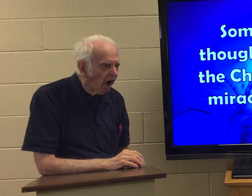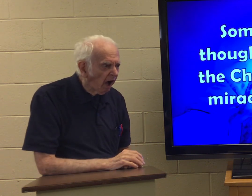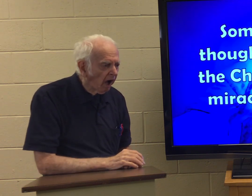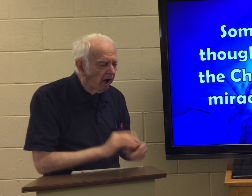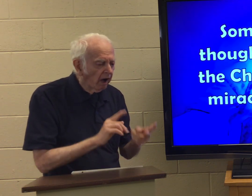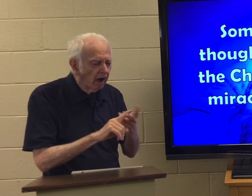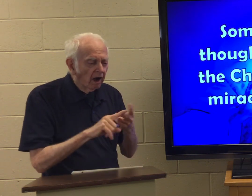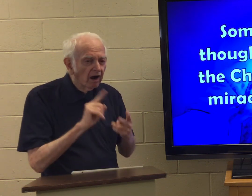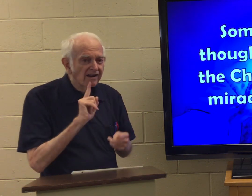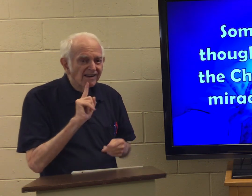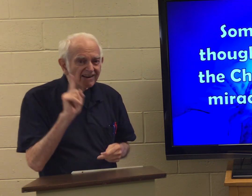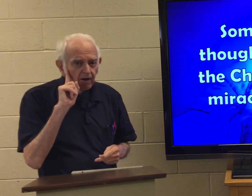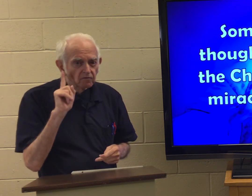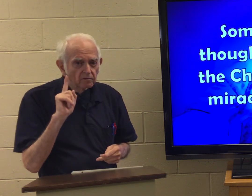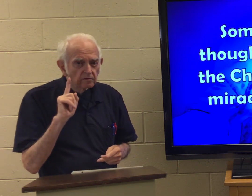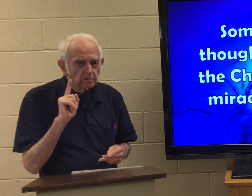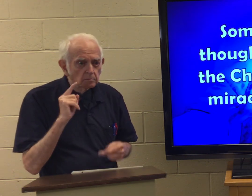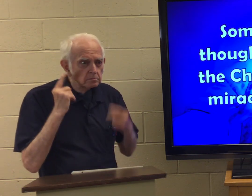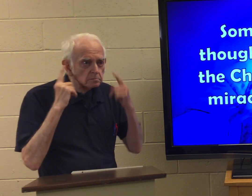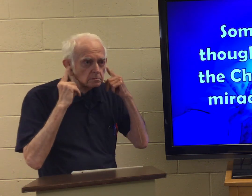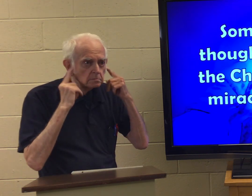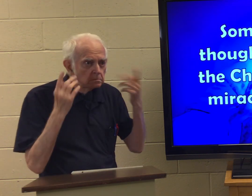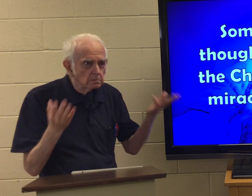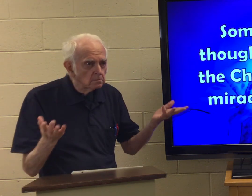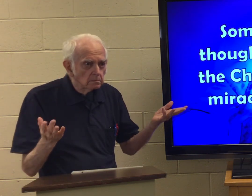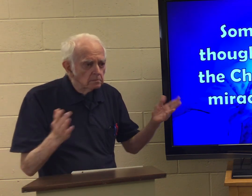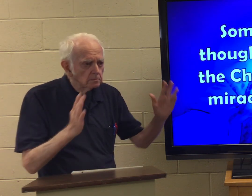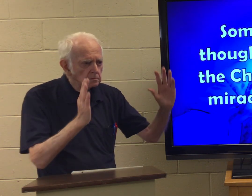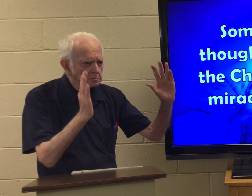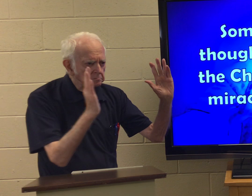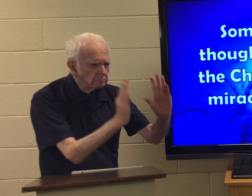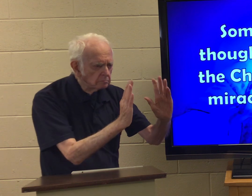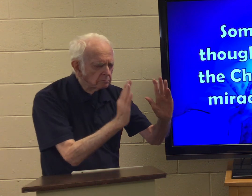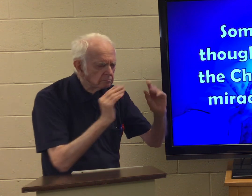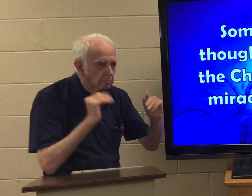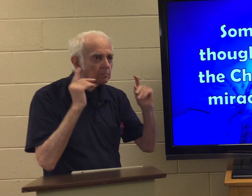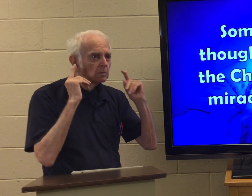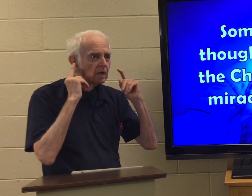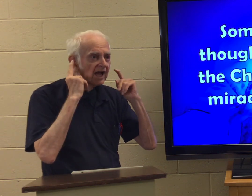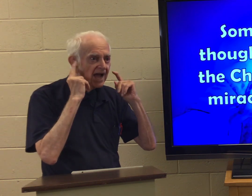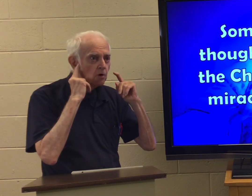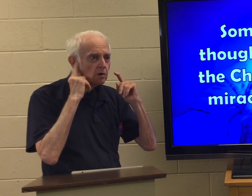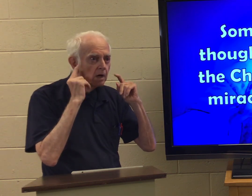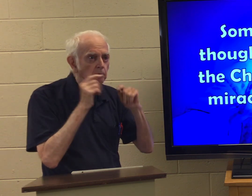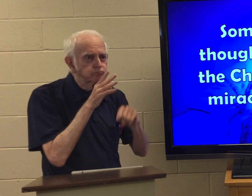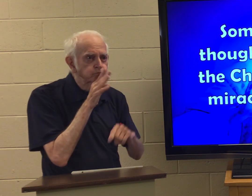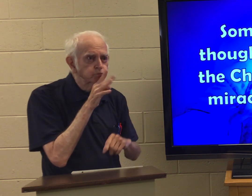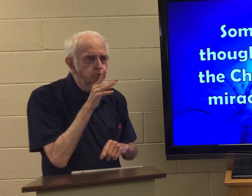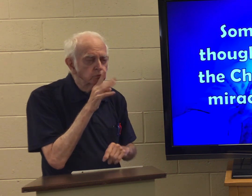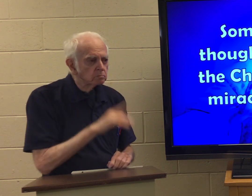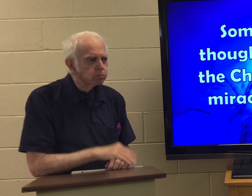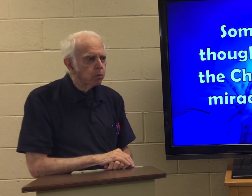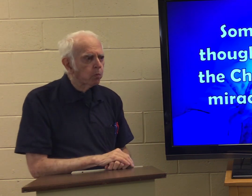so they could see, healing the deaf so they could hear, and